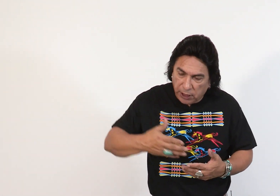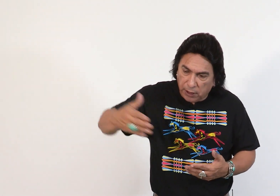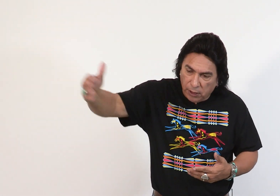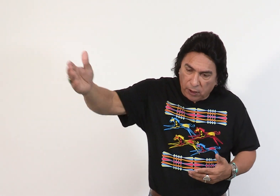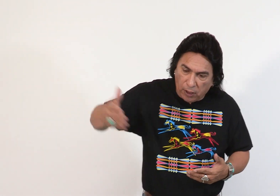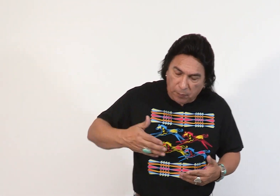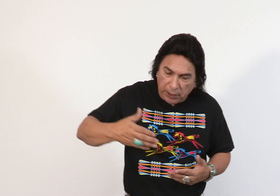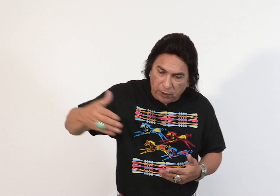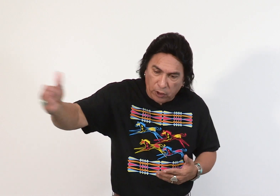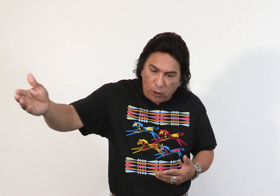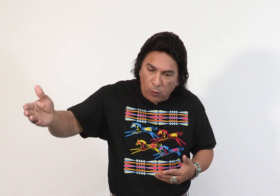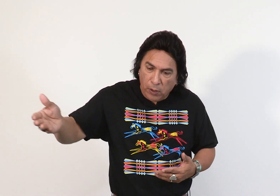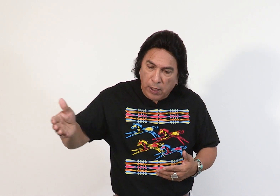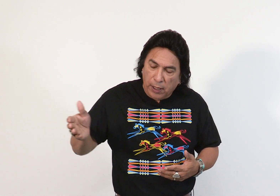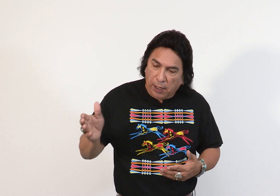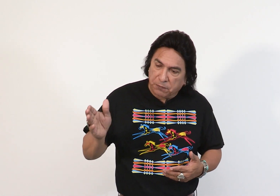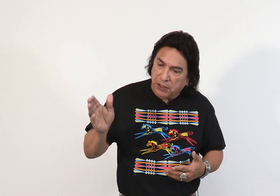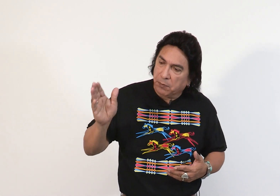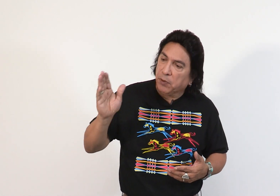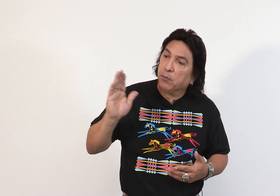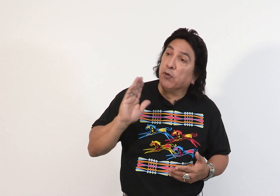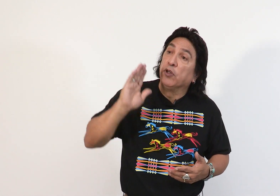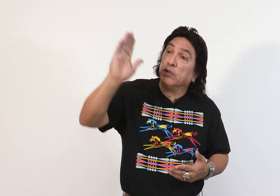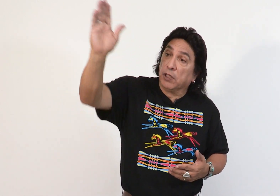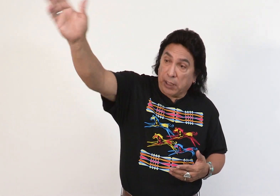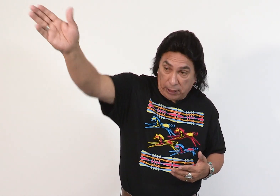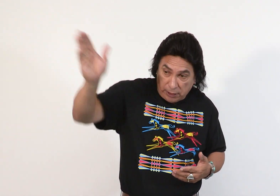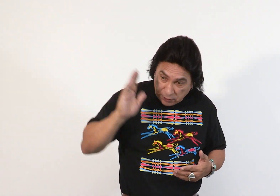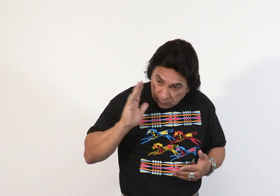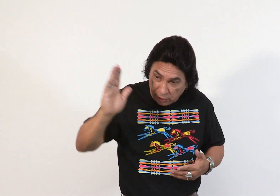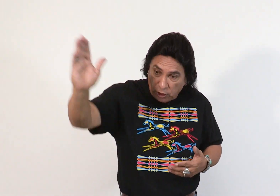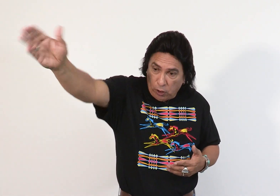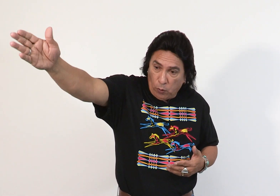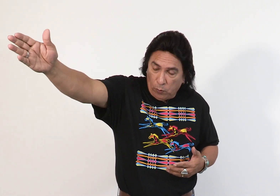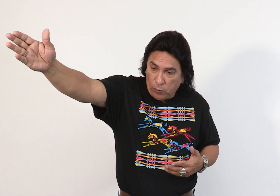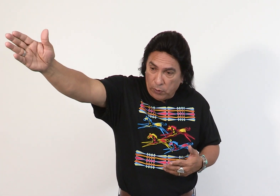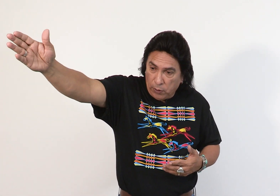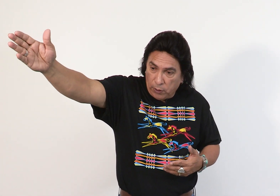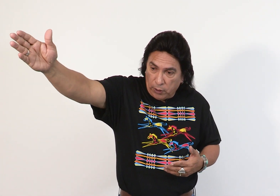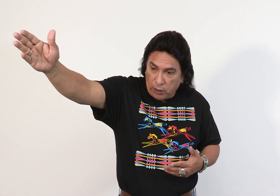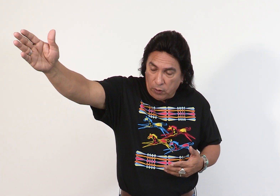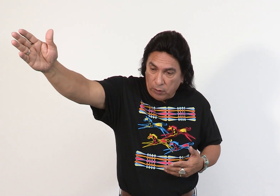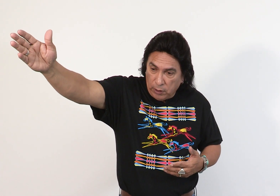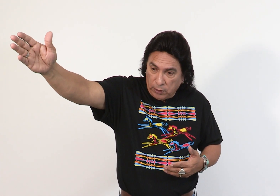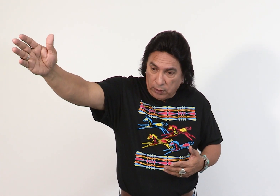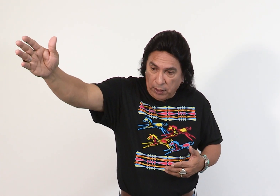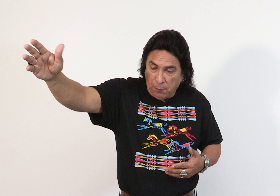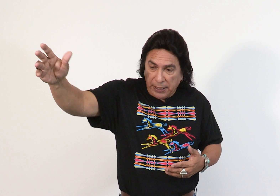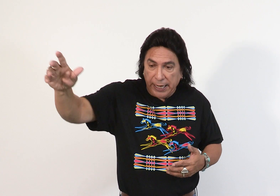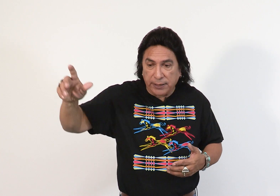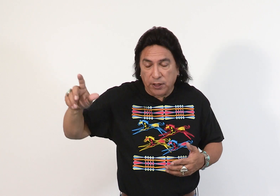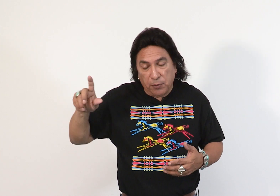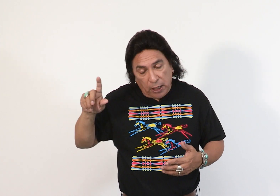sign a lot, meaning go. I've seen people use it like this, meaning go. You know, my dad sometimes